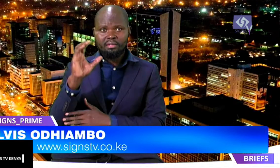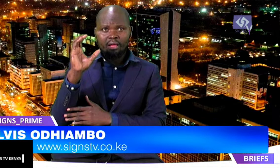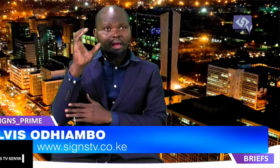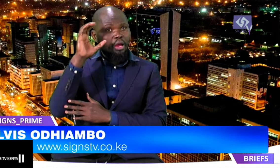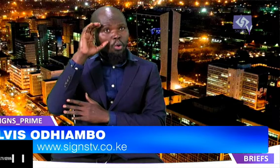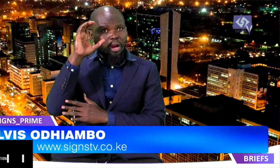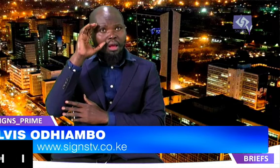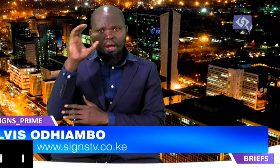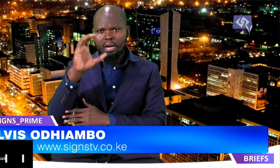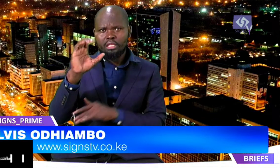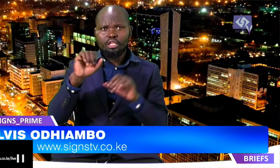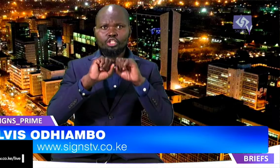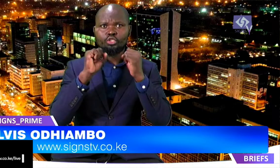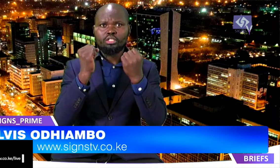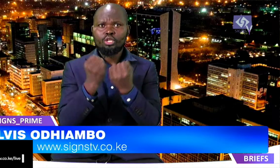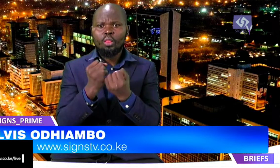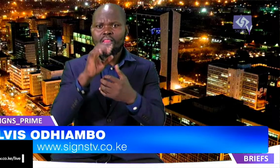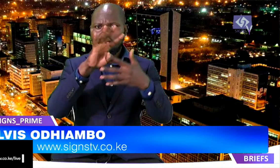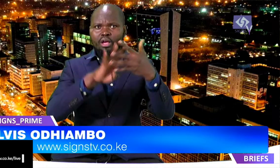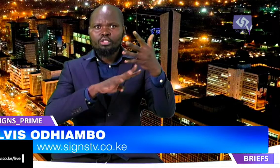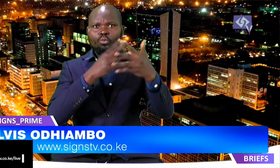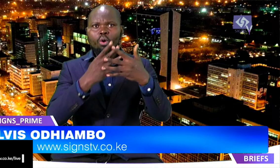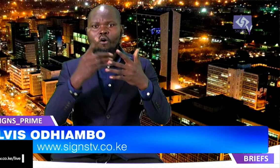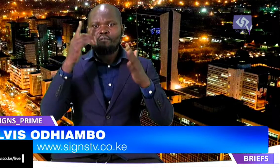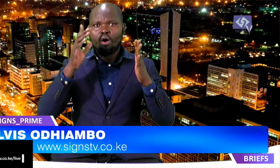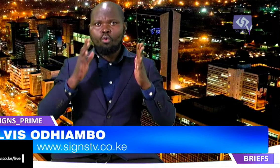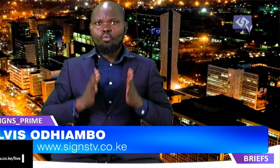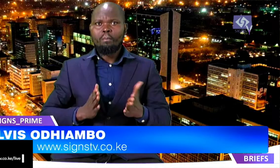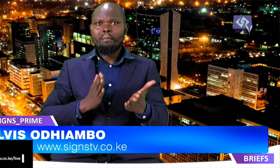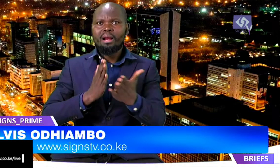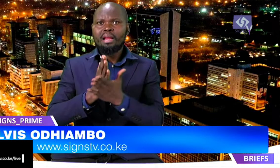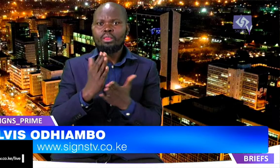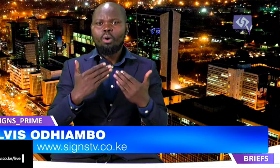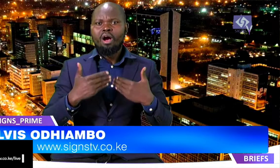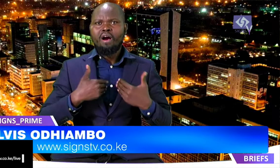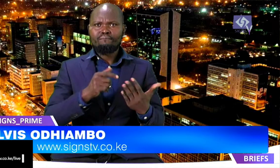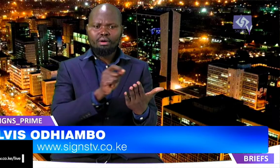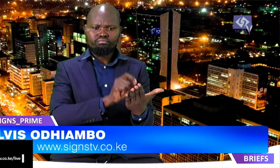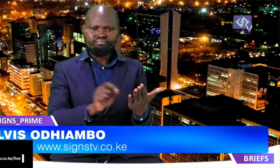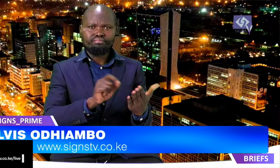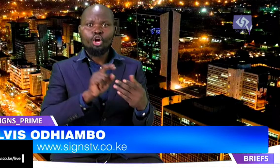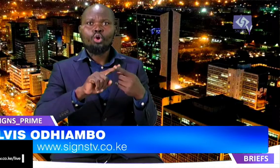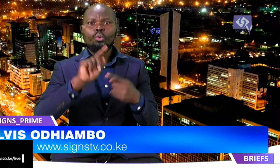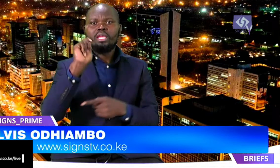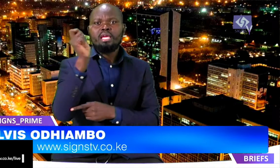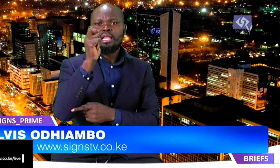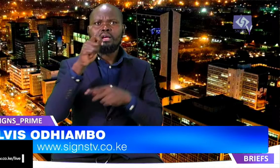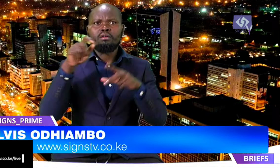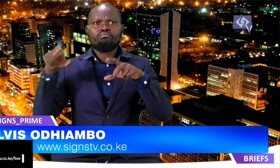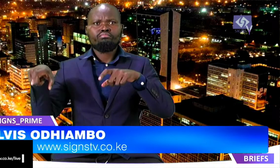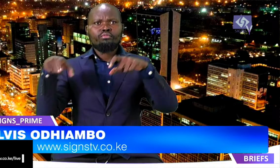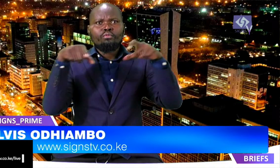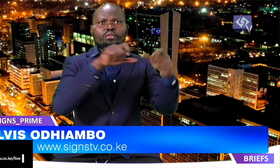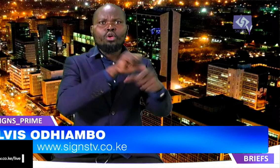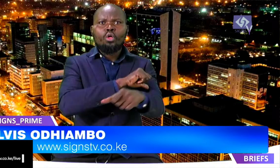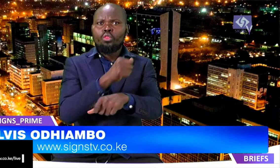Coastal Civil Society Network for Human Rights have written to Kenya Ports Authority demanding an update of the Mombasa